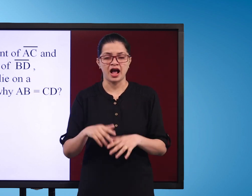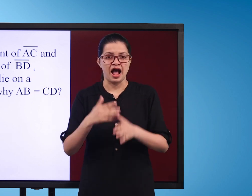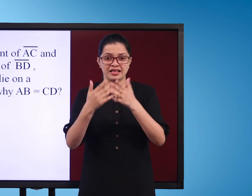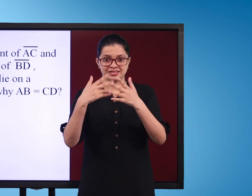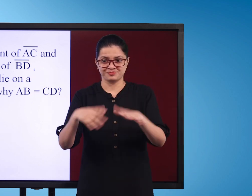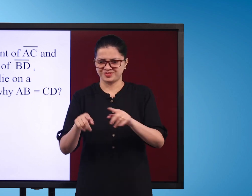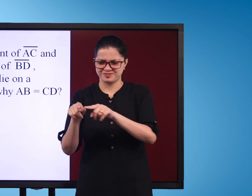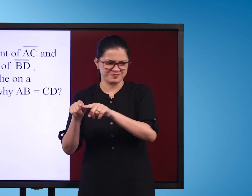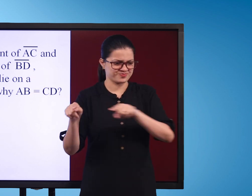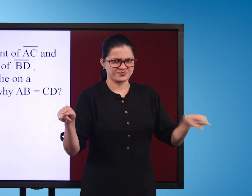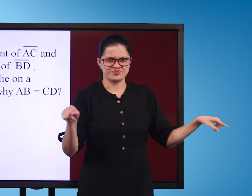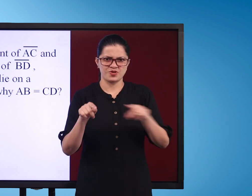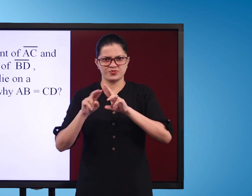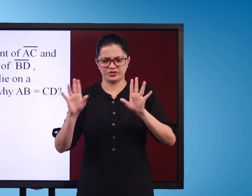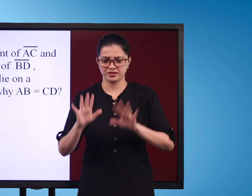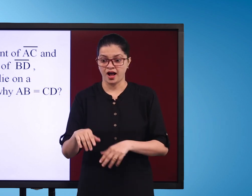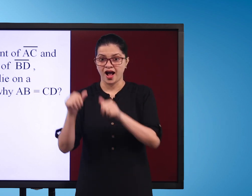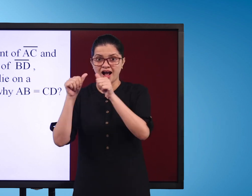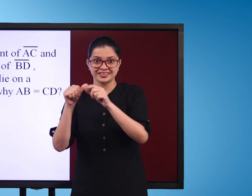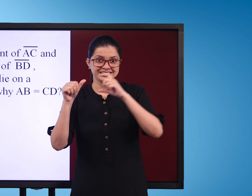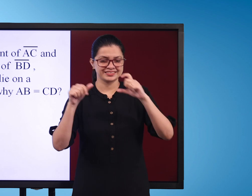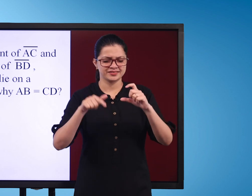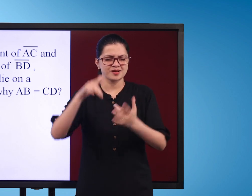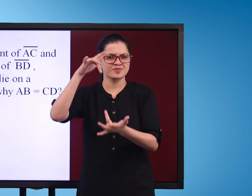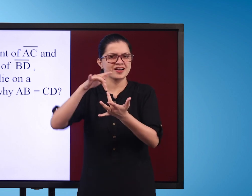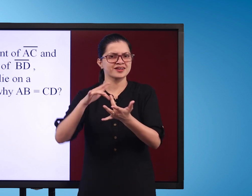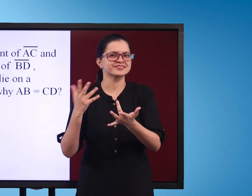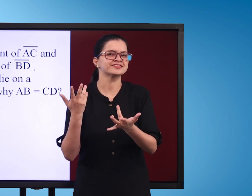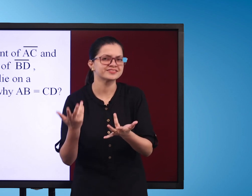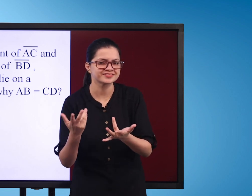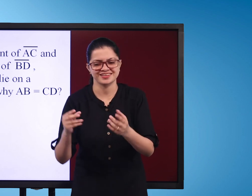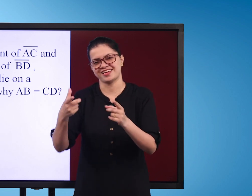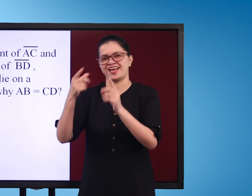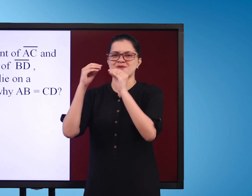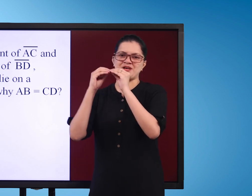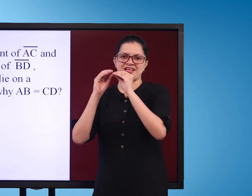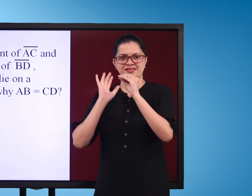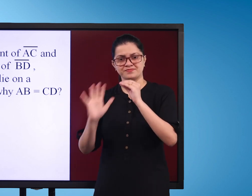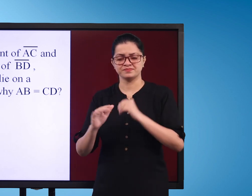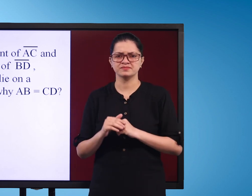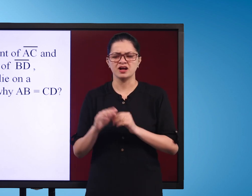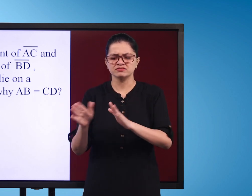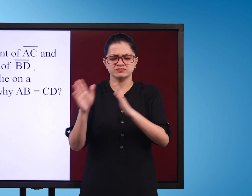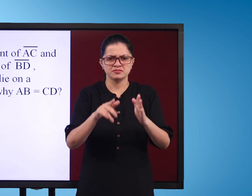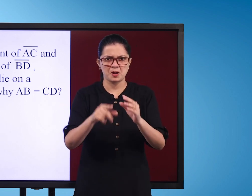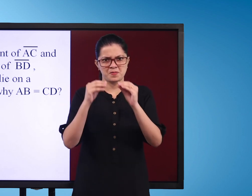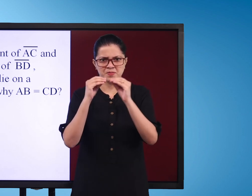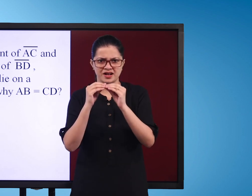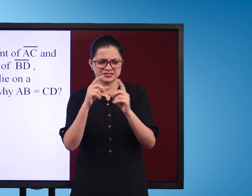If B is the midpoint of segment AC and C is the midpoint of segment BD,